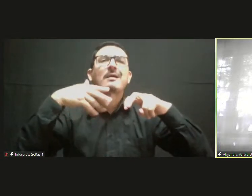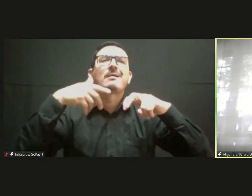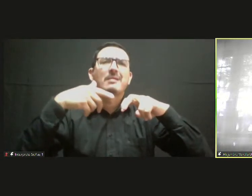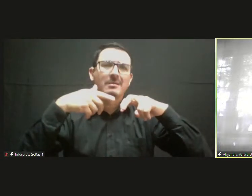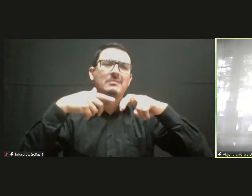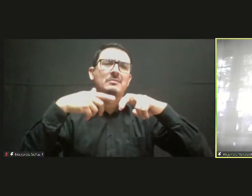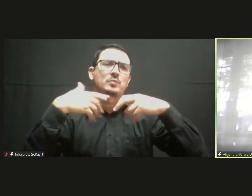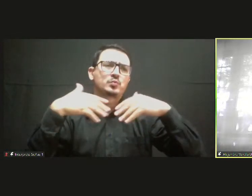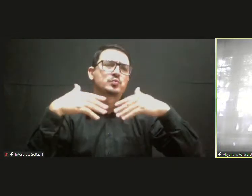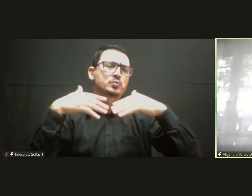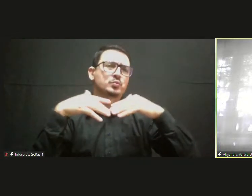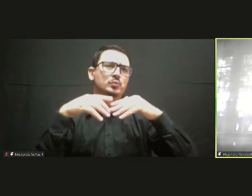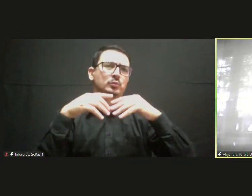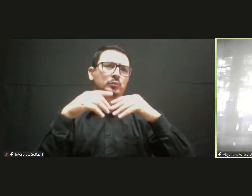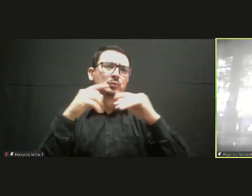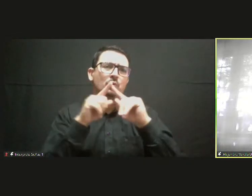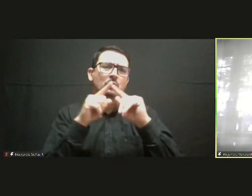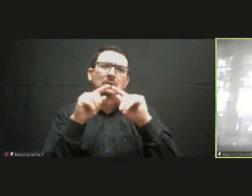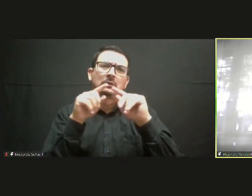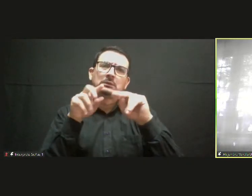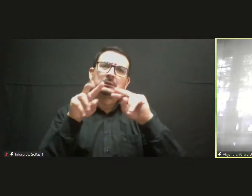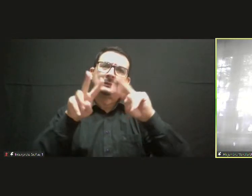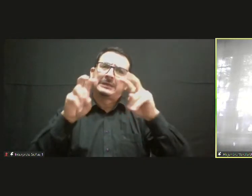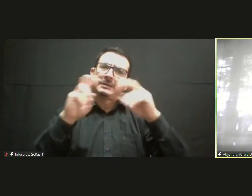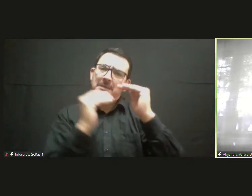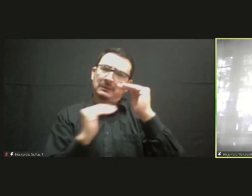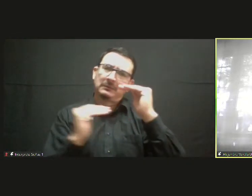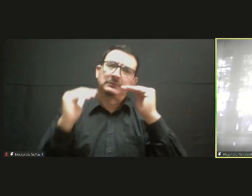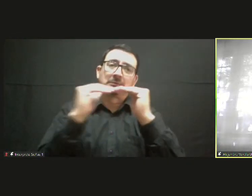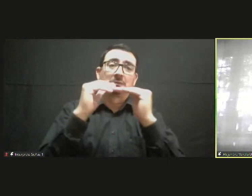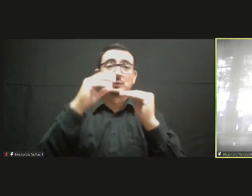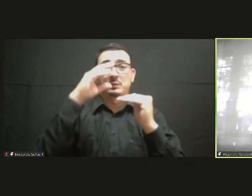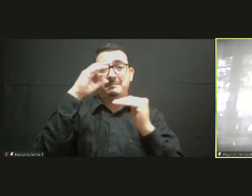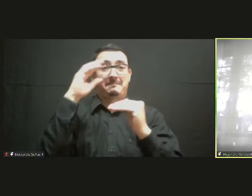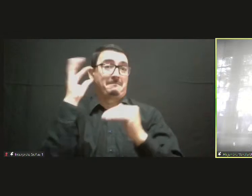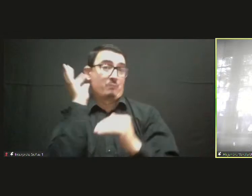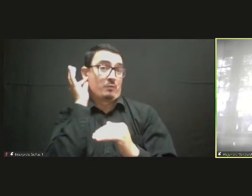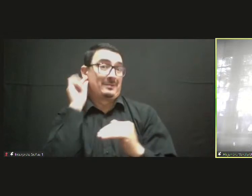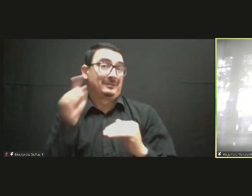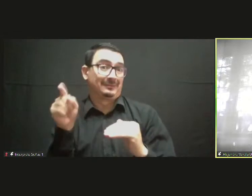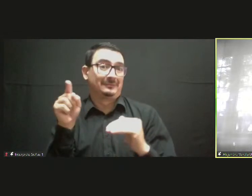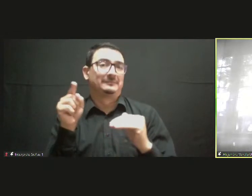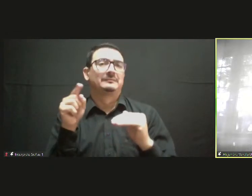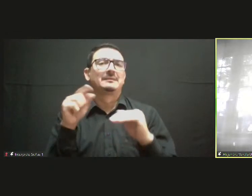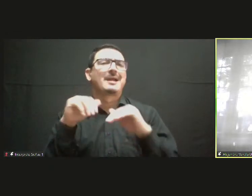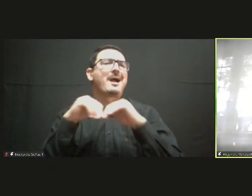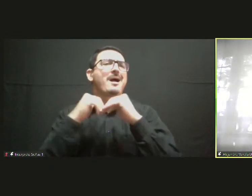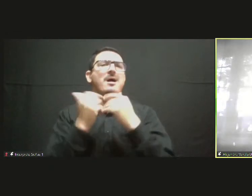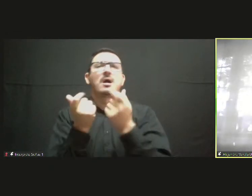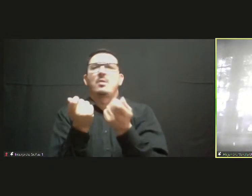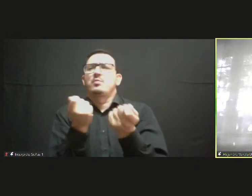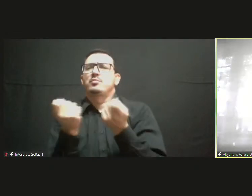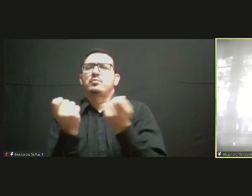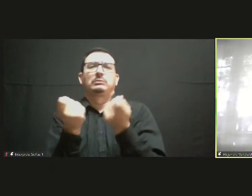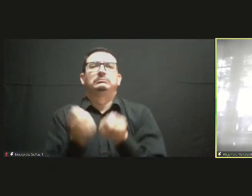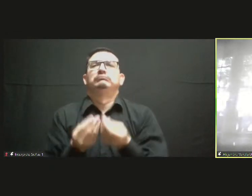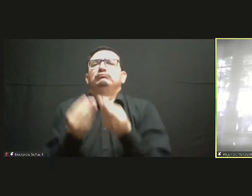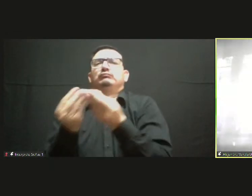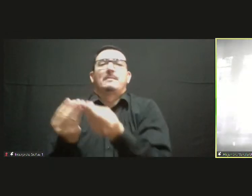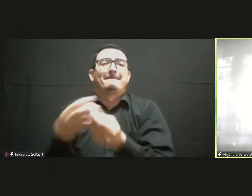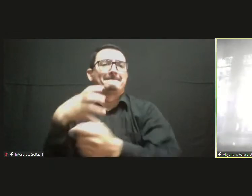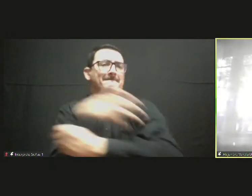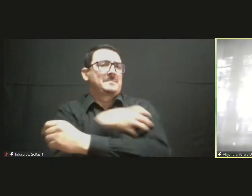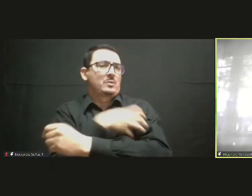to empower women in tourism. As you all know, 57% of the tourism workforce